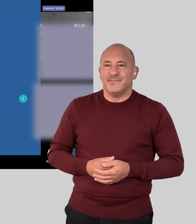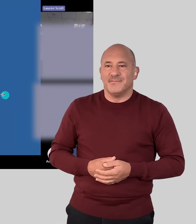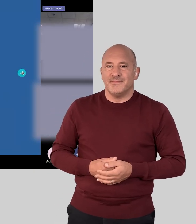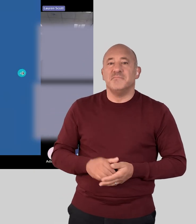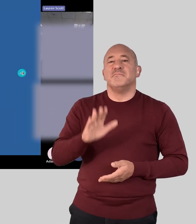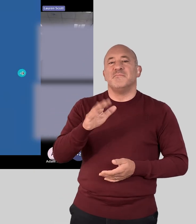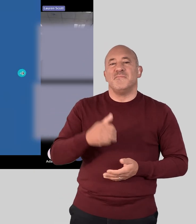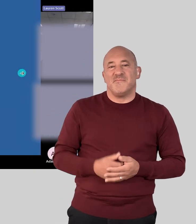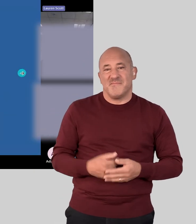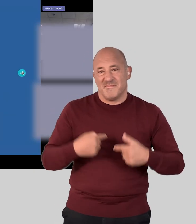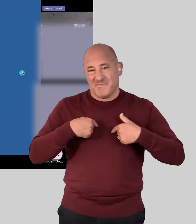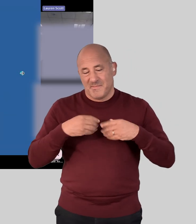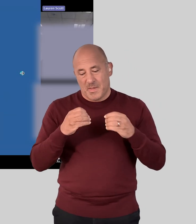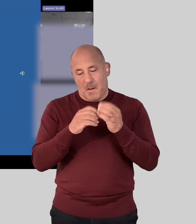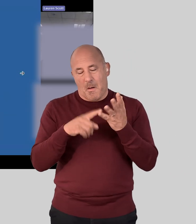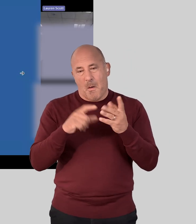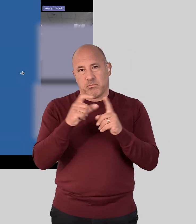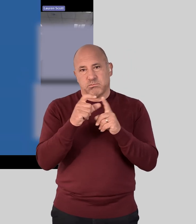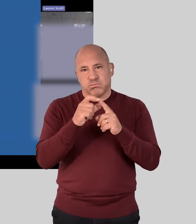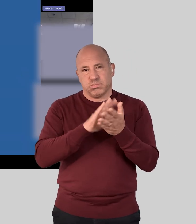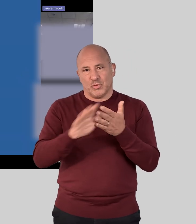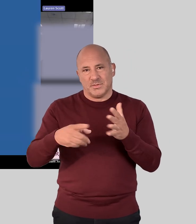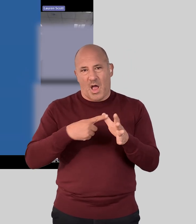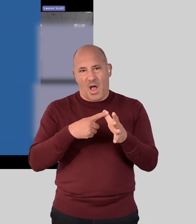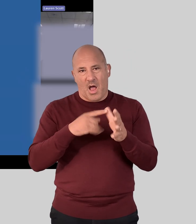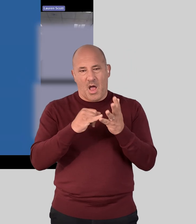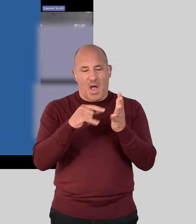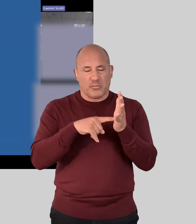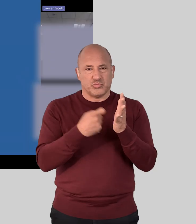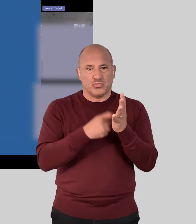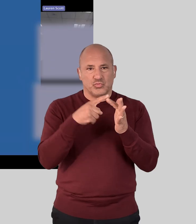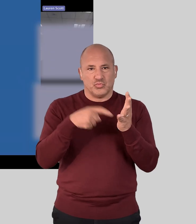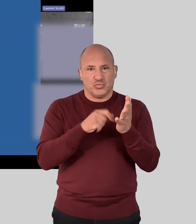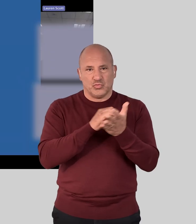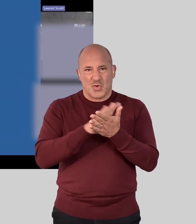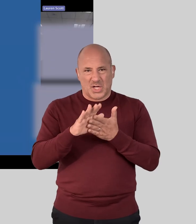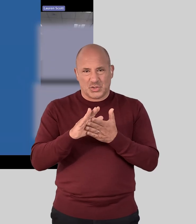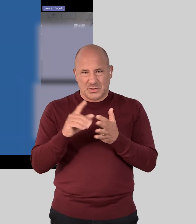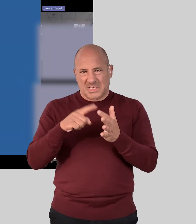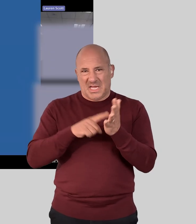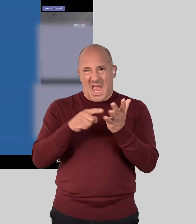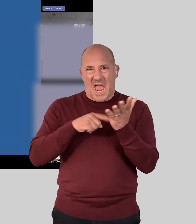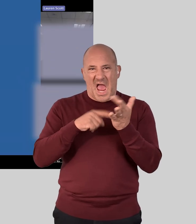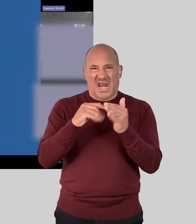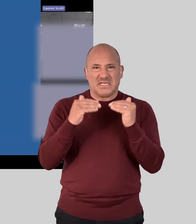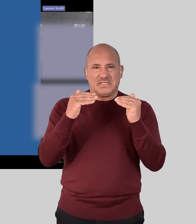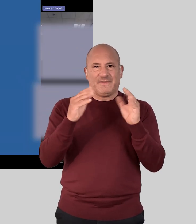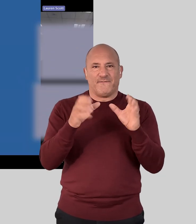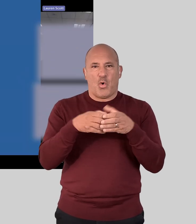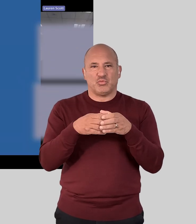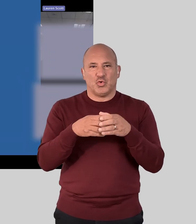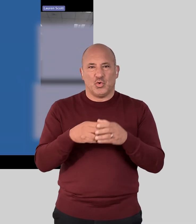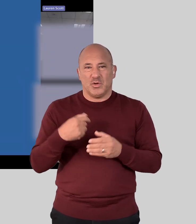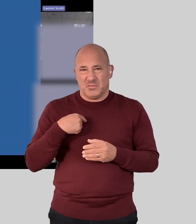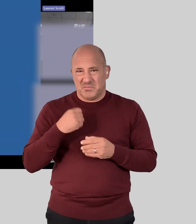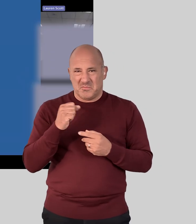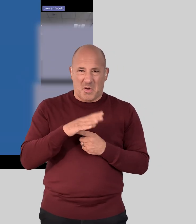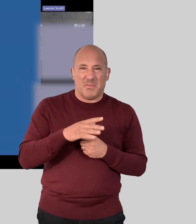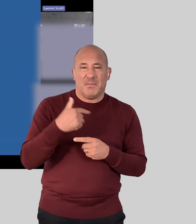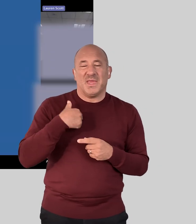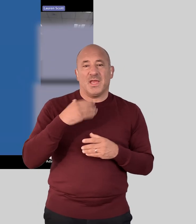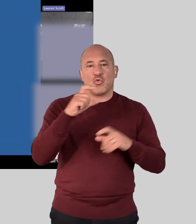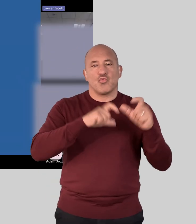What's up? This is Buddha Stretch, Elite Force Crew, Mount Top Foundation. I am a hip